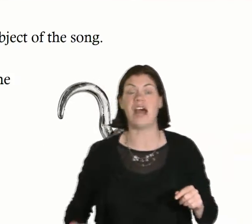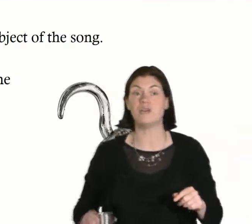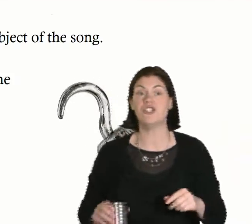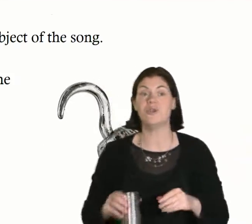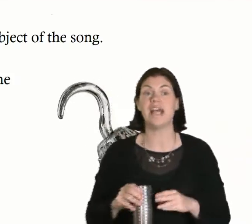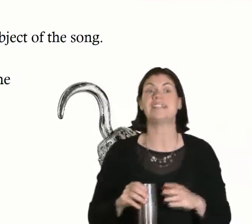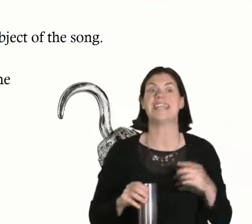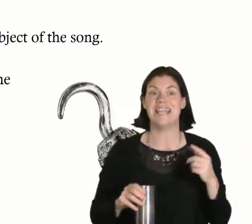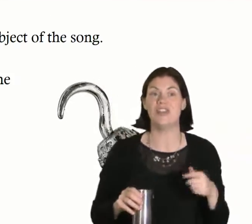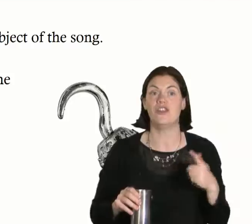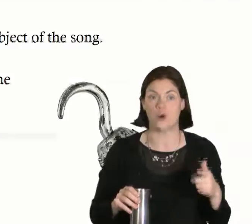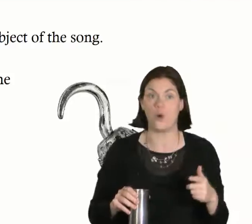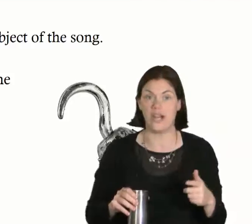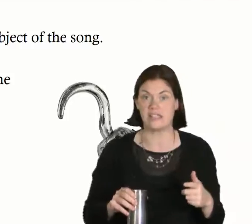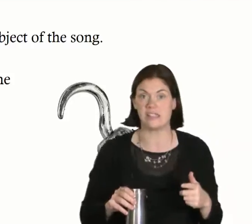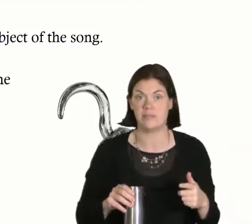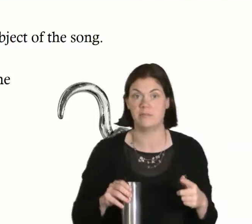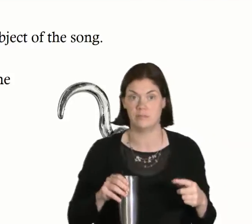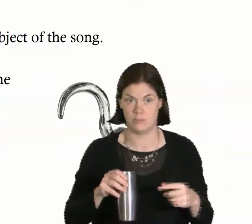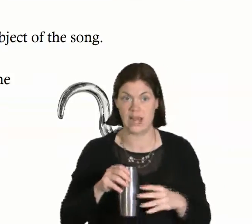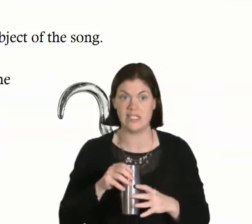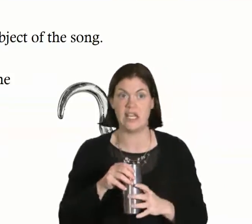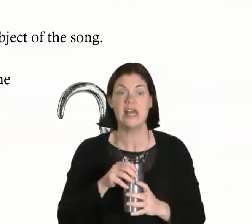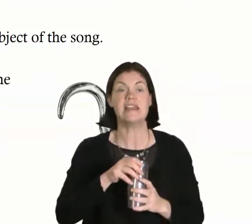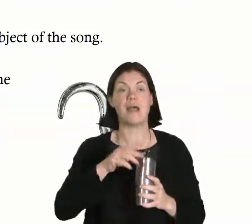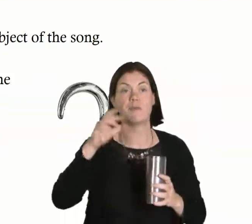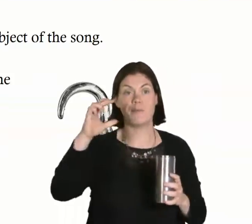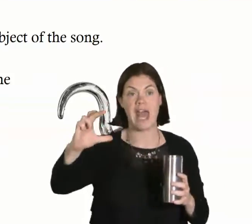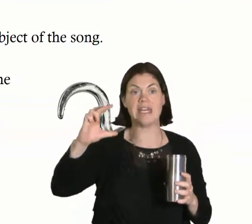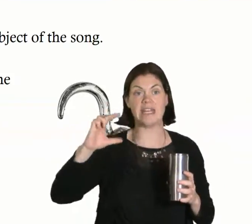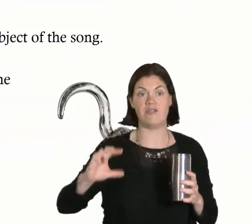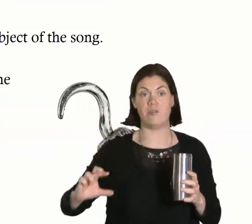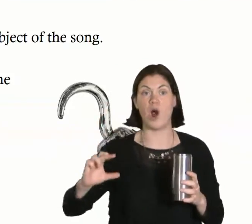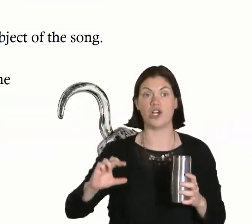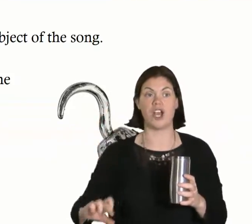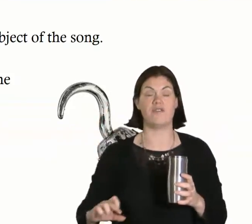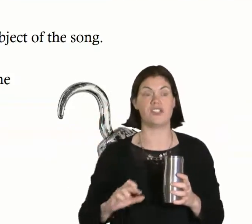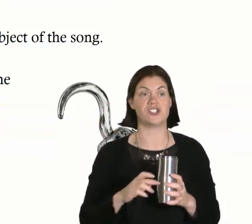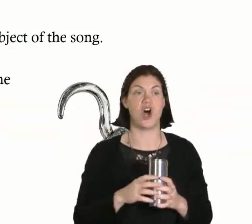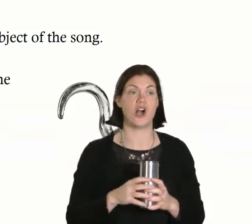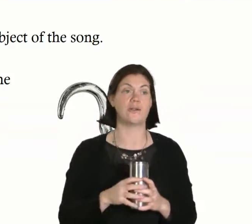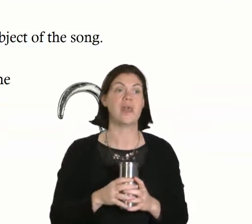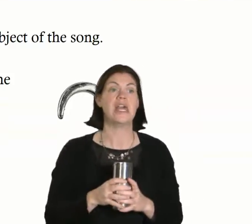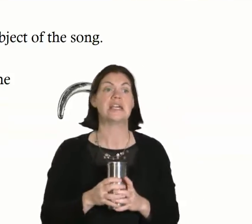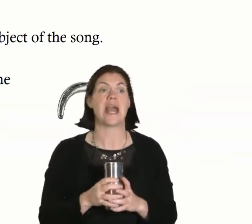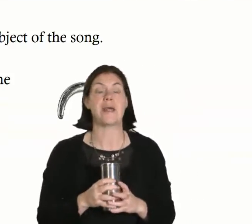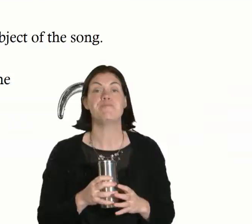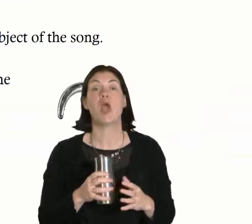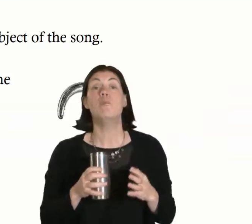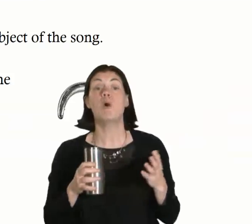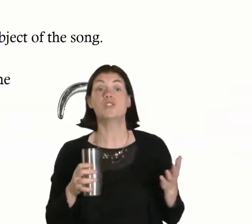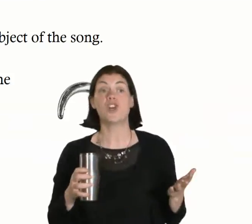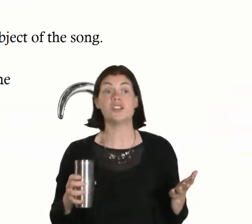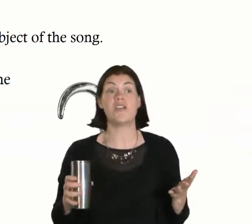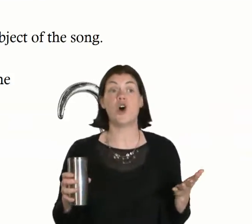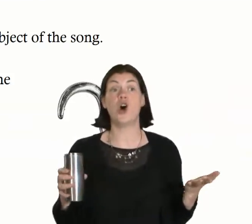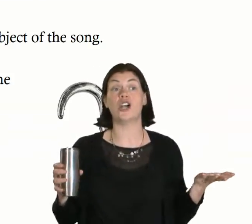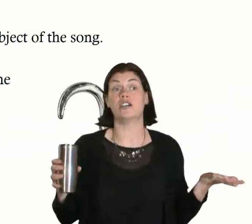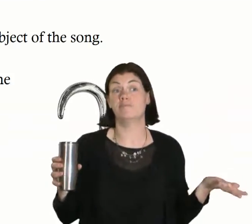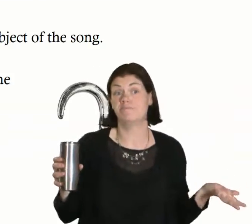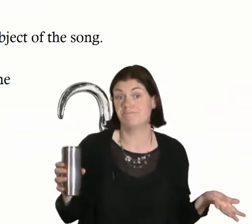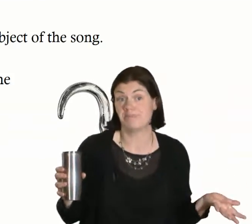usually found, you guys, in the chorus, right? That repetitive part of the song, okay? Most songs